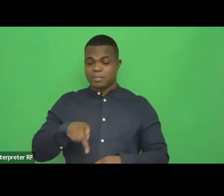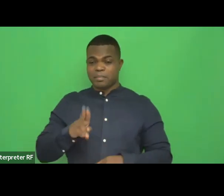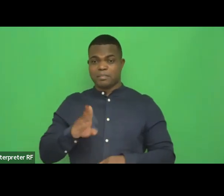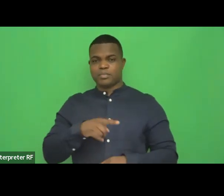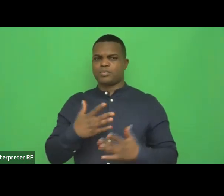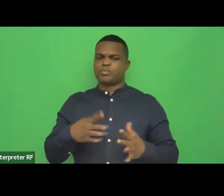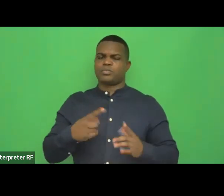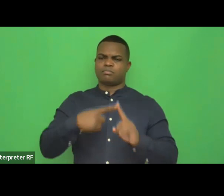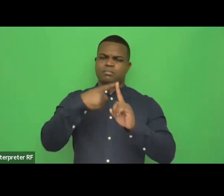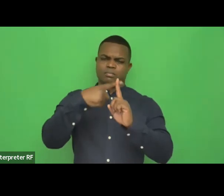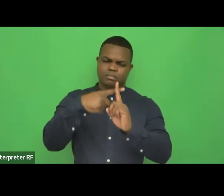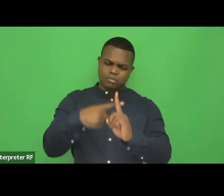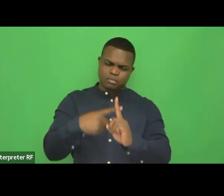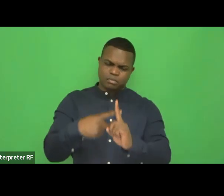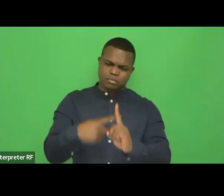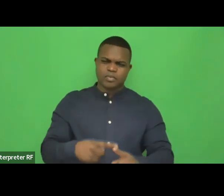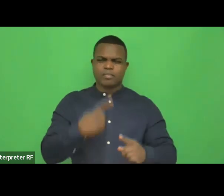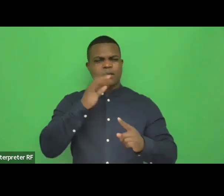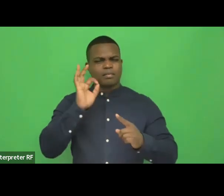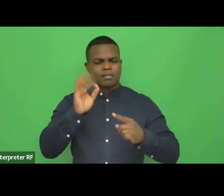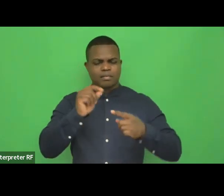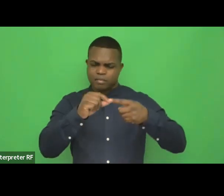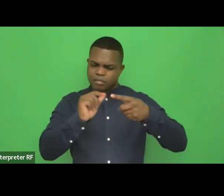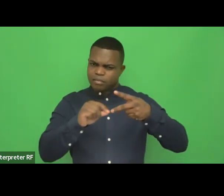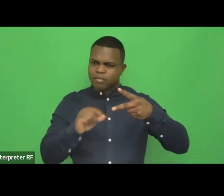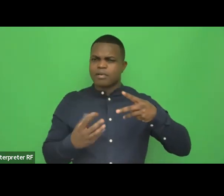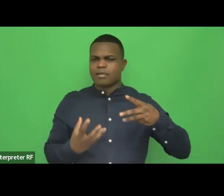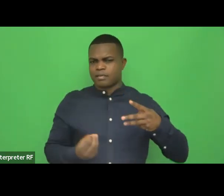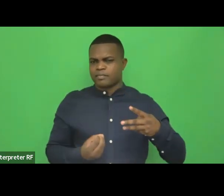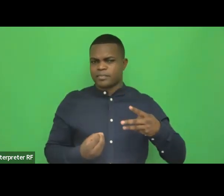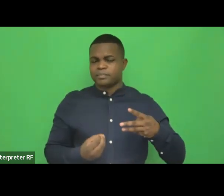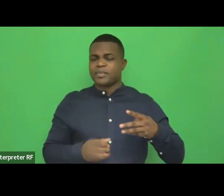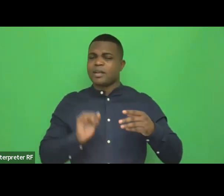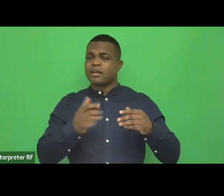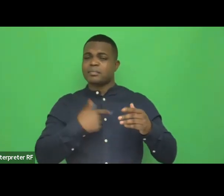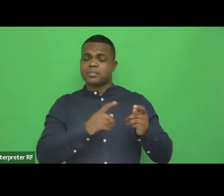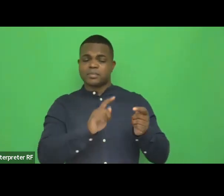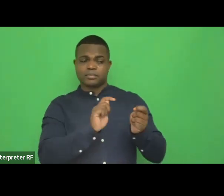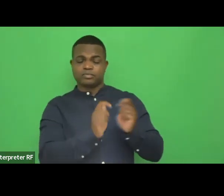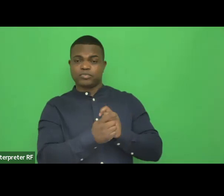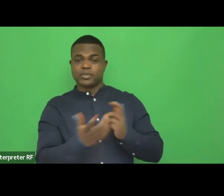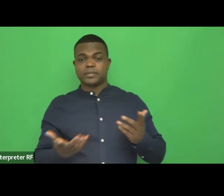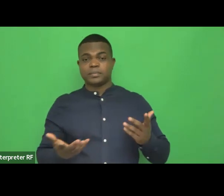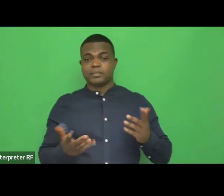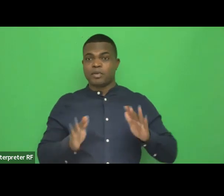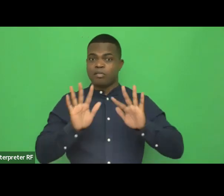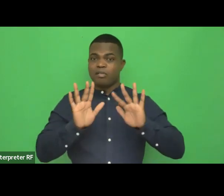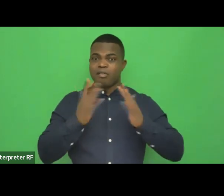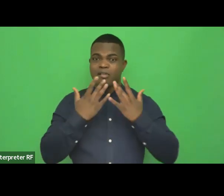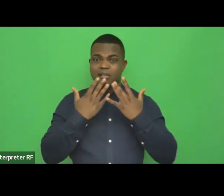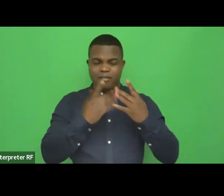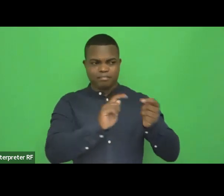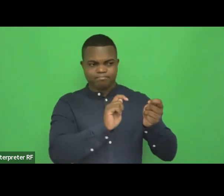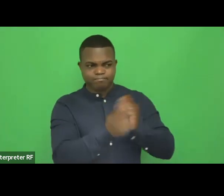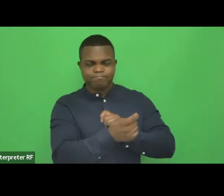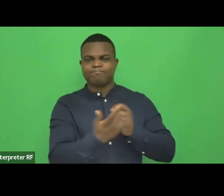text size, which is I'm doing now live. I can change the spacing and all that kind of great stuff.